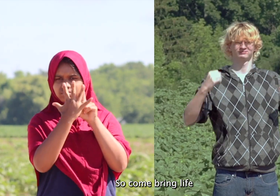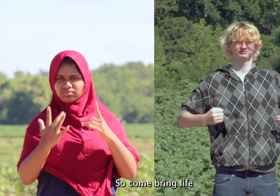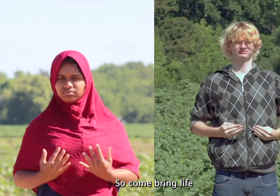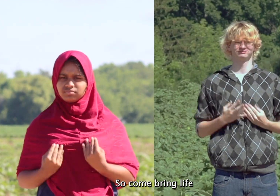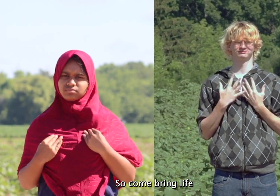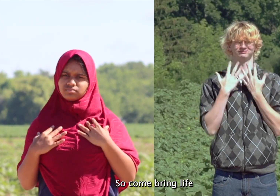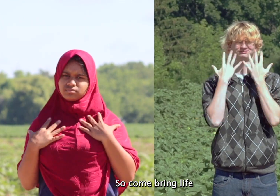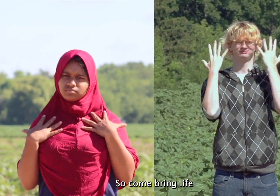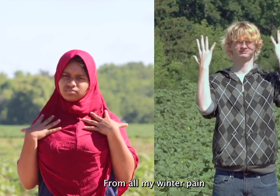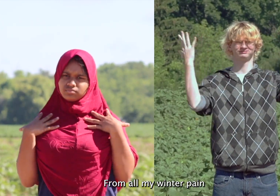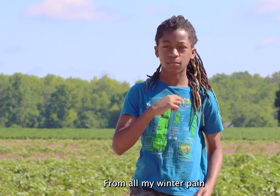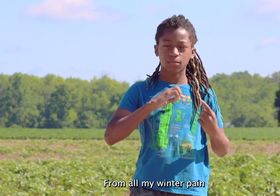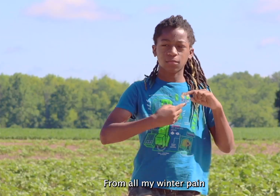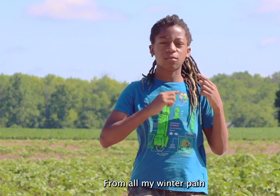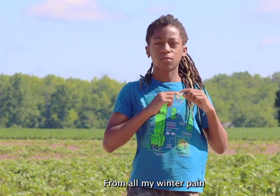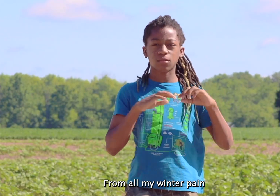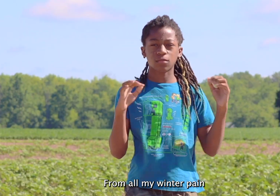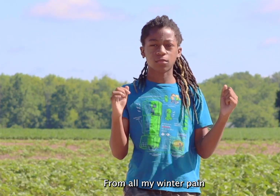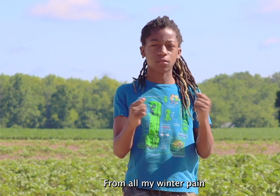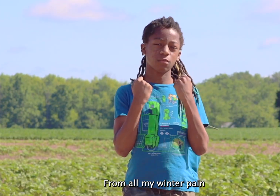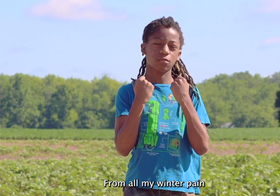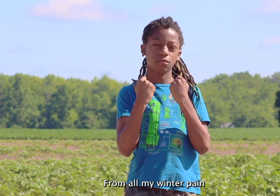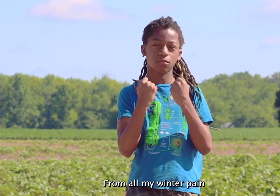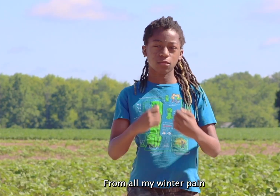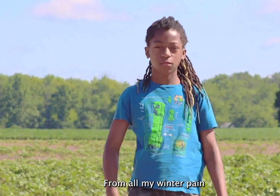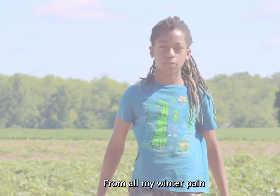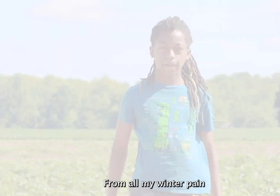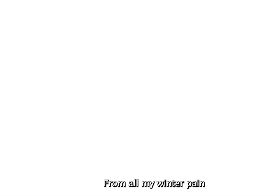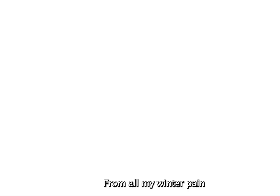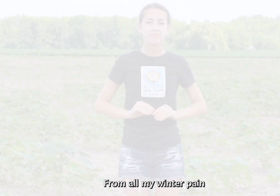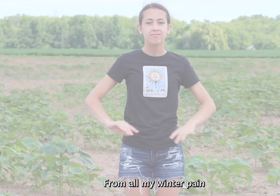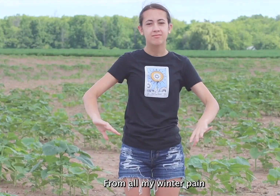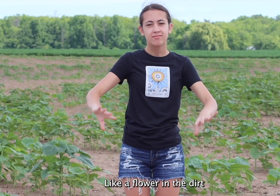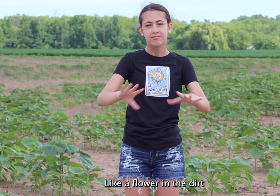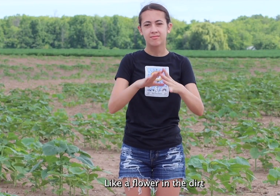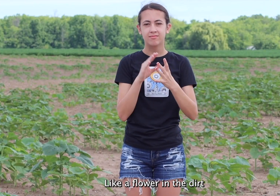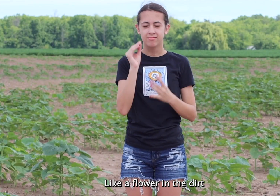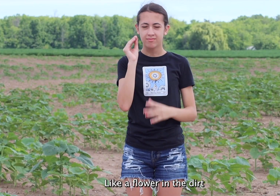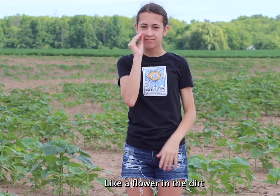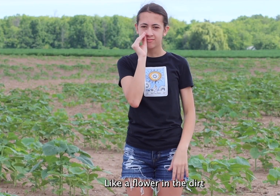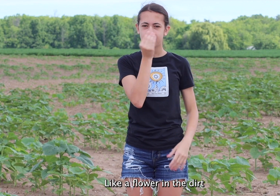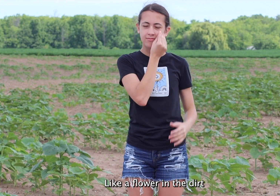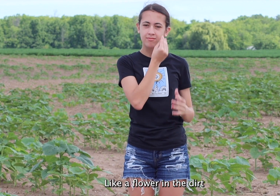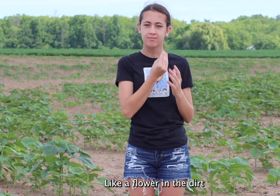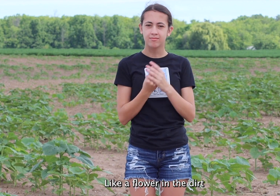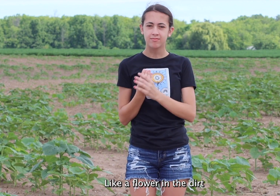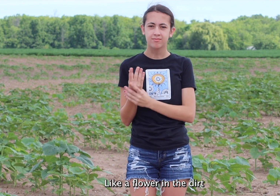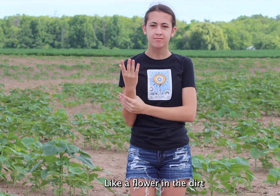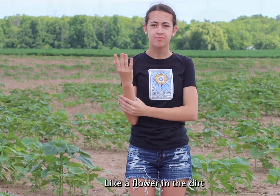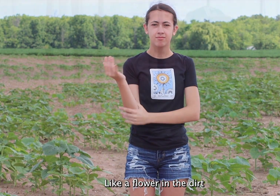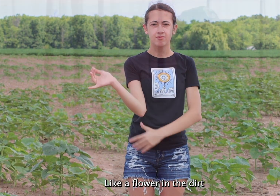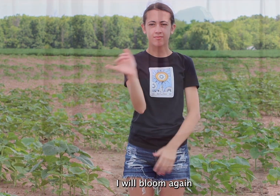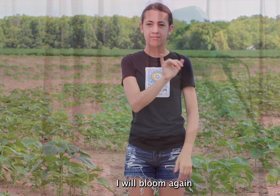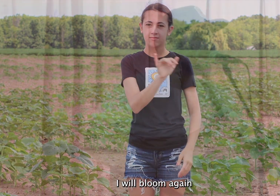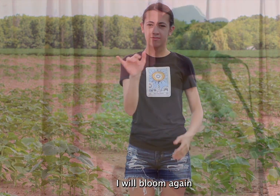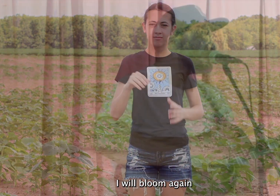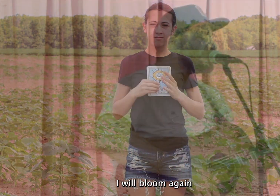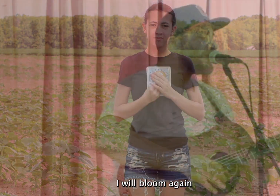life from all my winter pain. Like a flower in the dirt, I